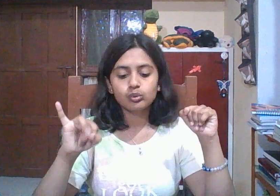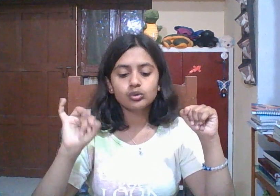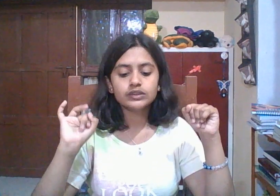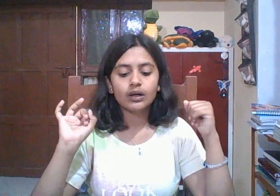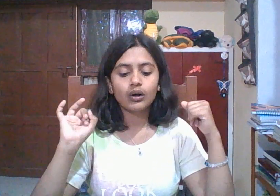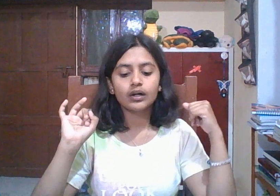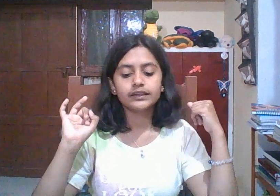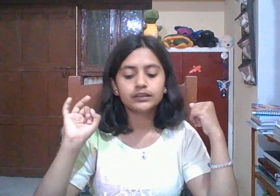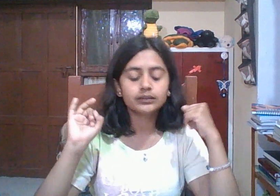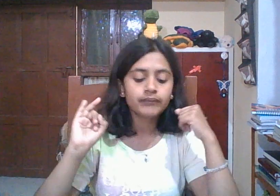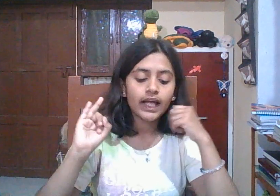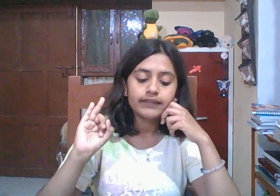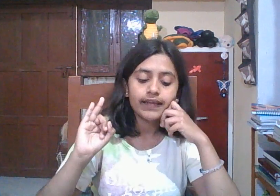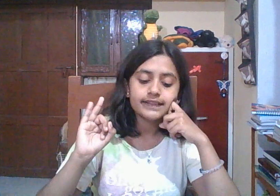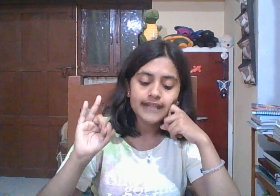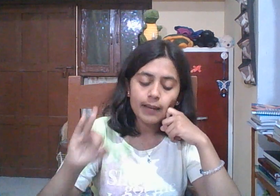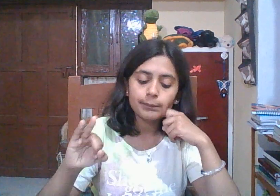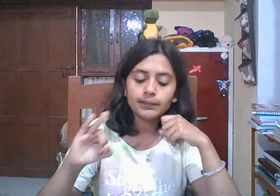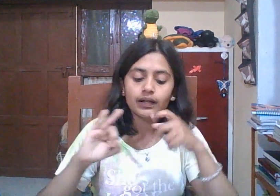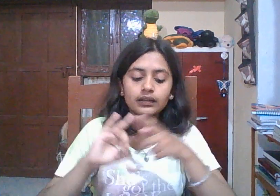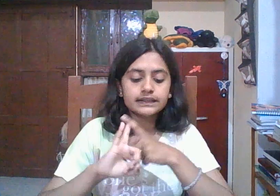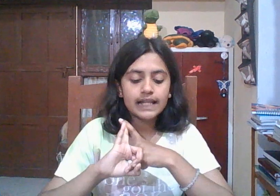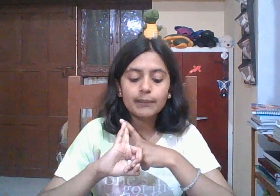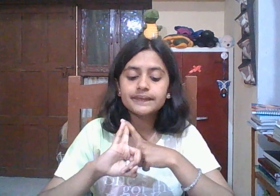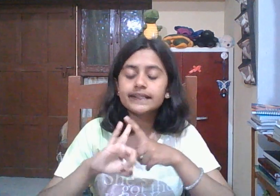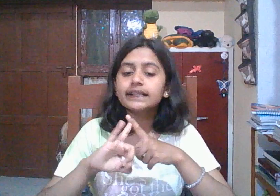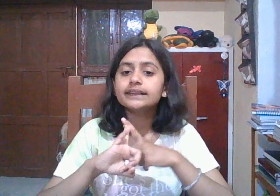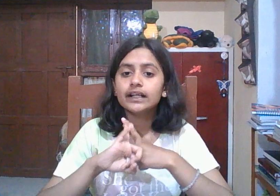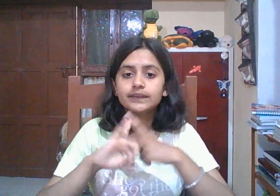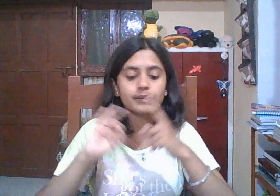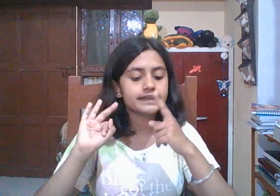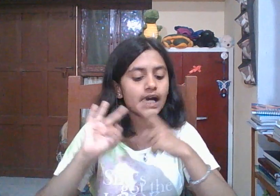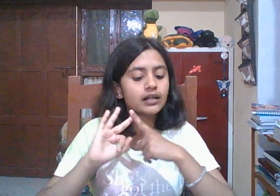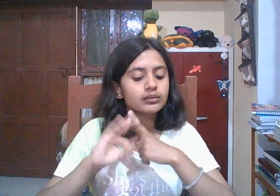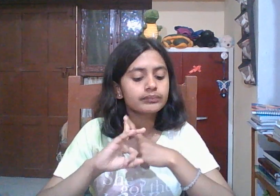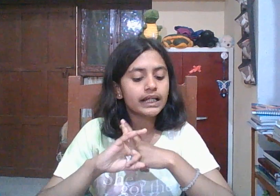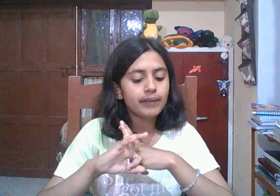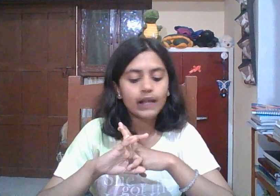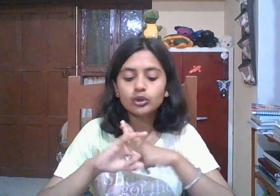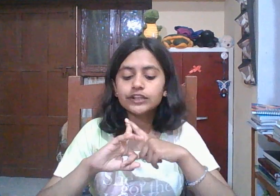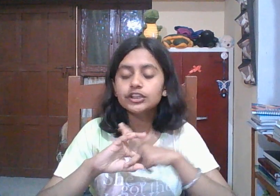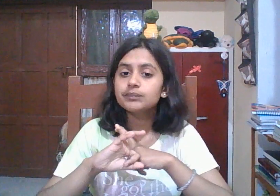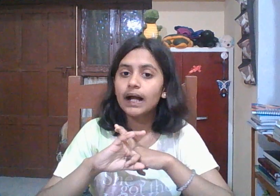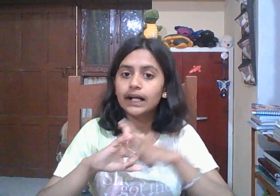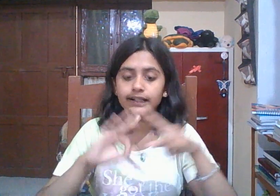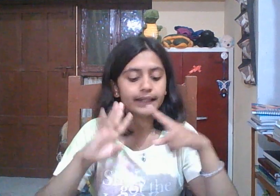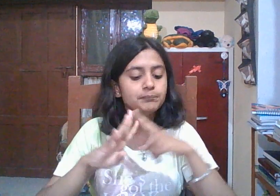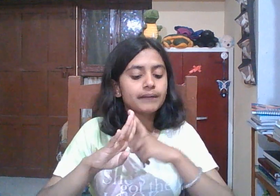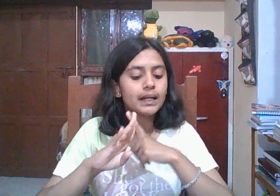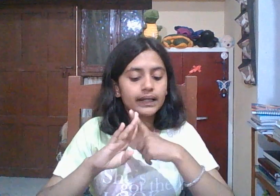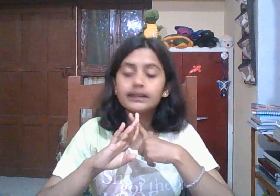chaploose, or then slapstick is hasi mazak, then parodish is pakhandi, in the